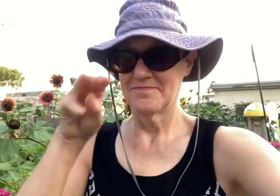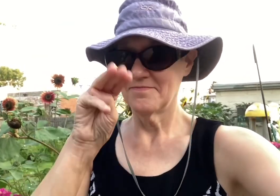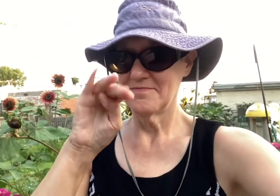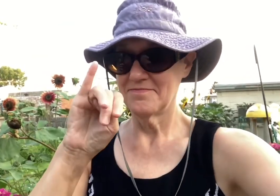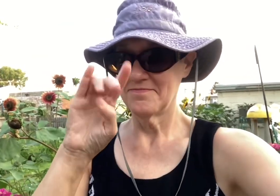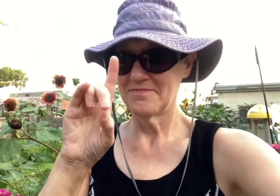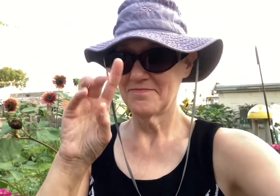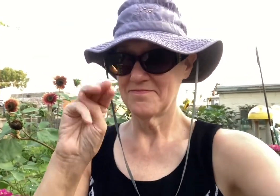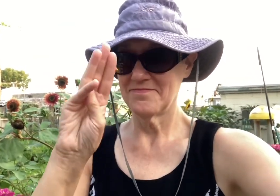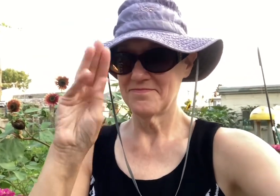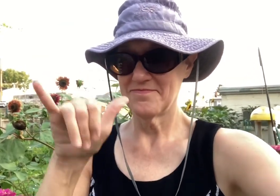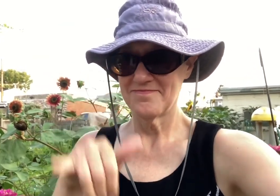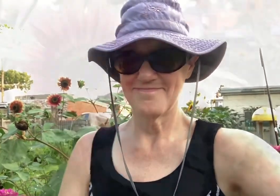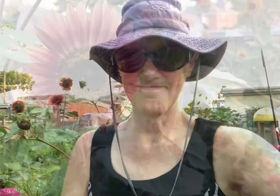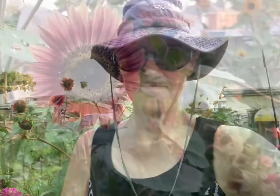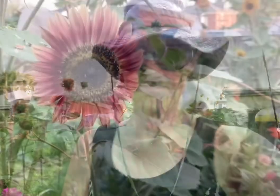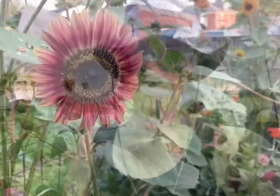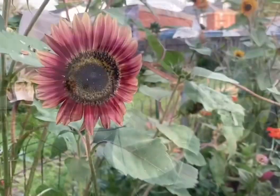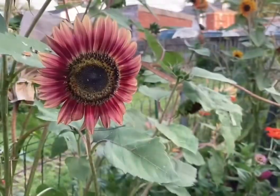were planted mid-May.